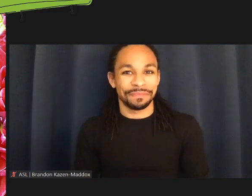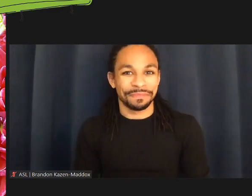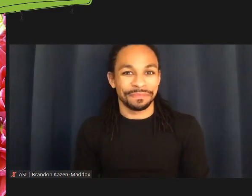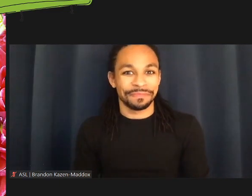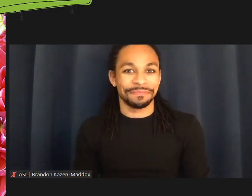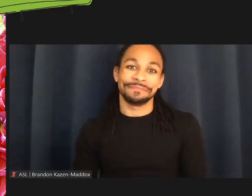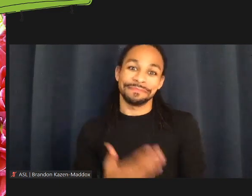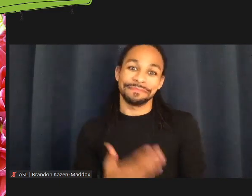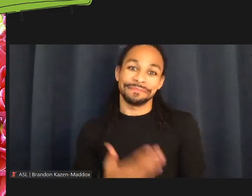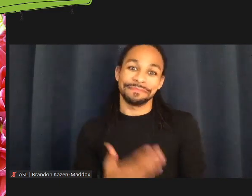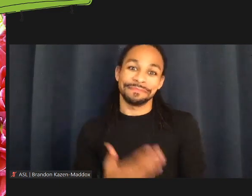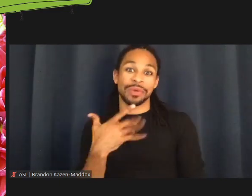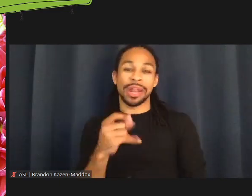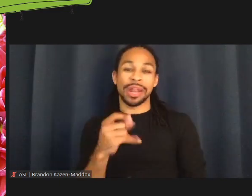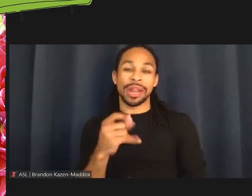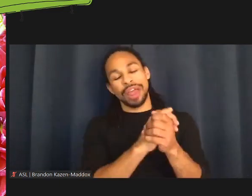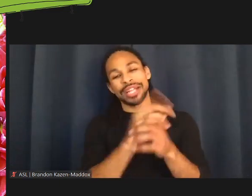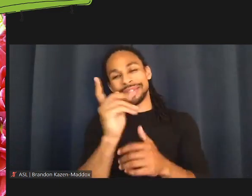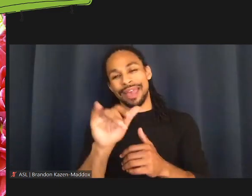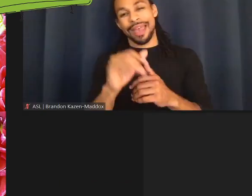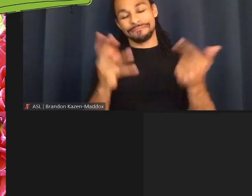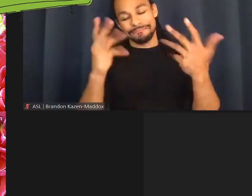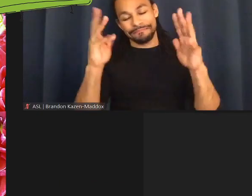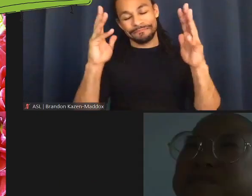Thanks, y'all. Congrats again, Kay.